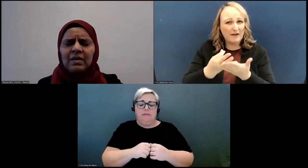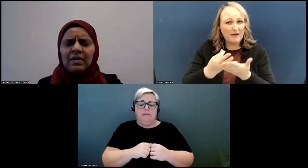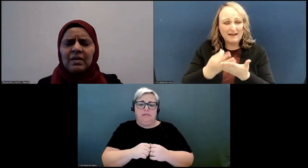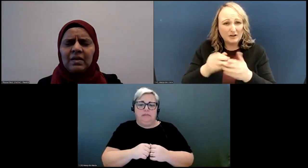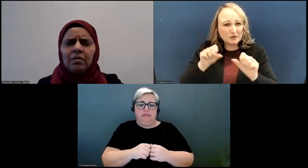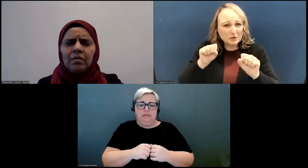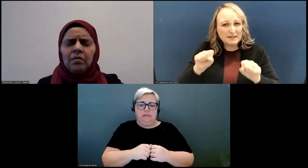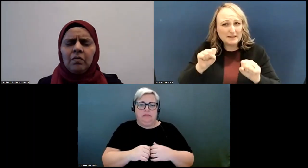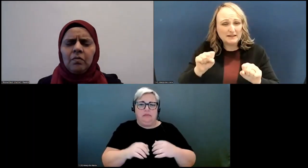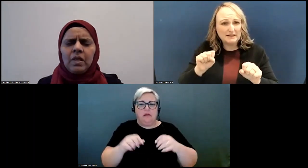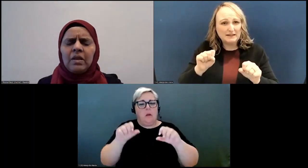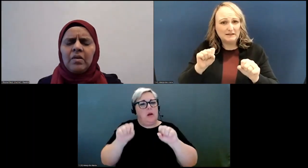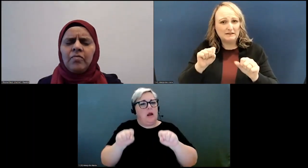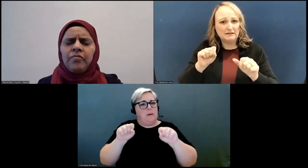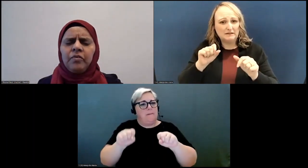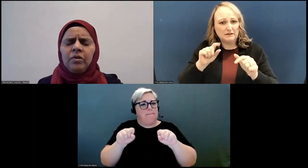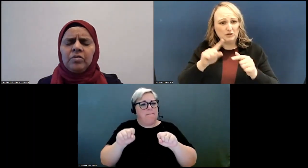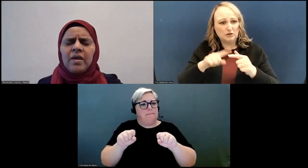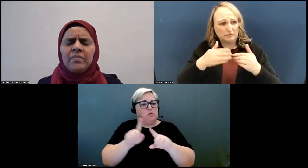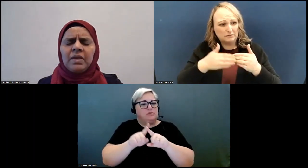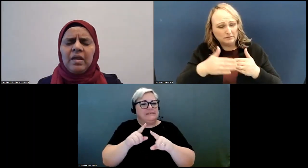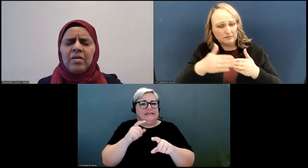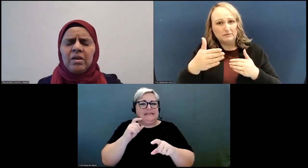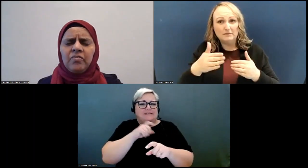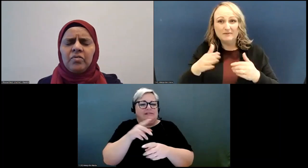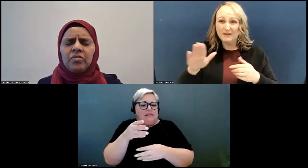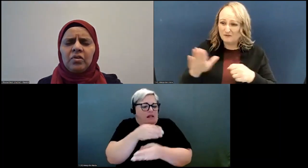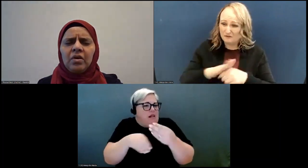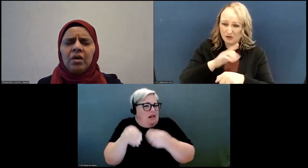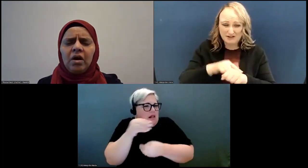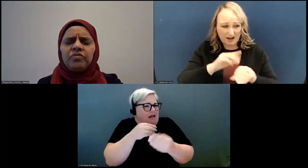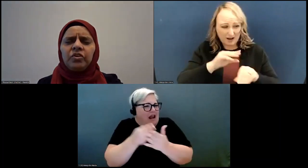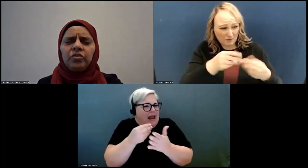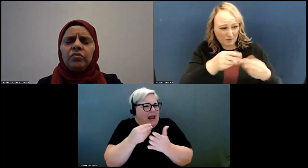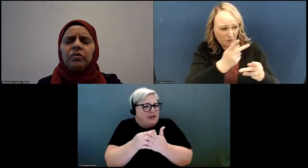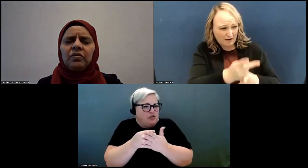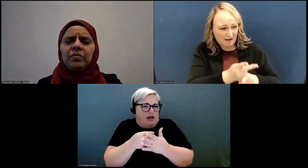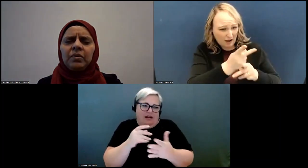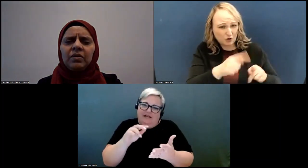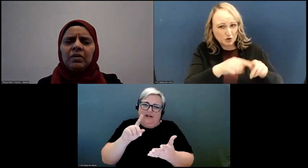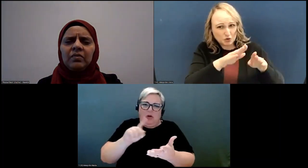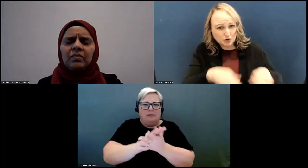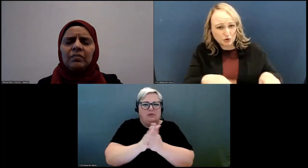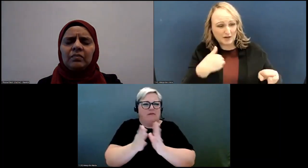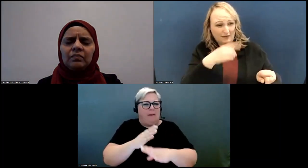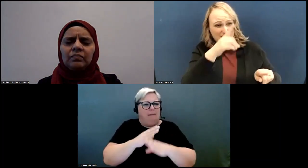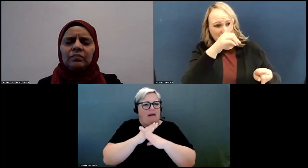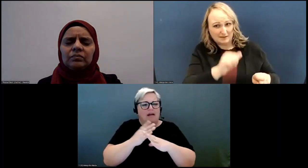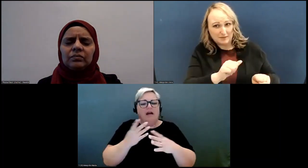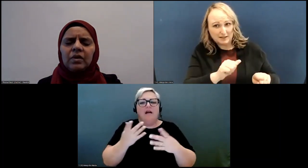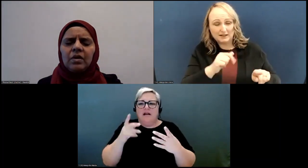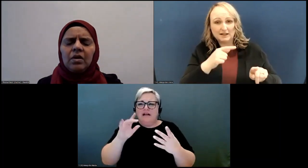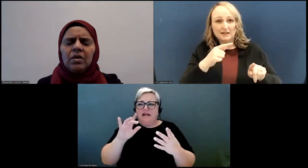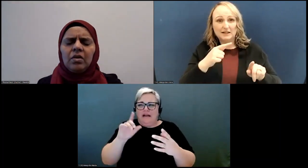capacity when they are full-time caregivers of children with disabilities.